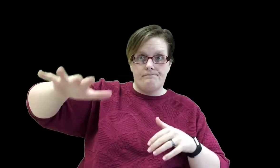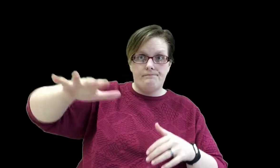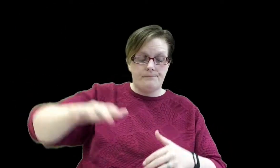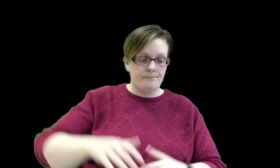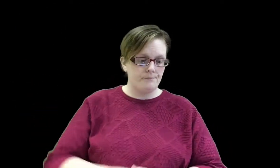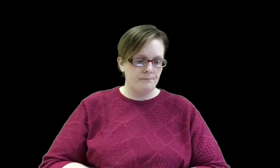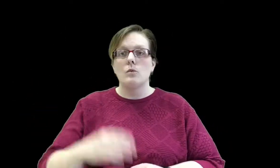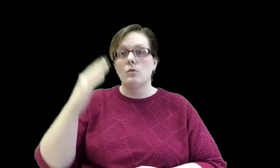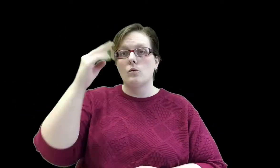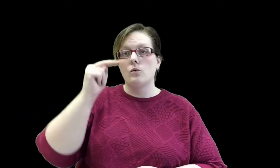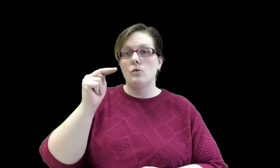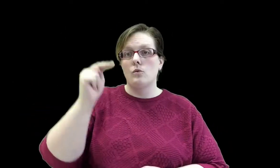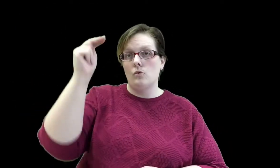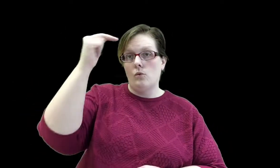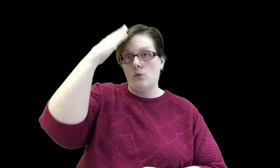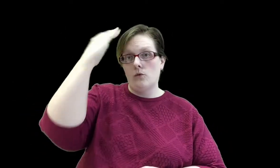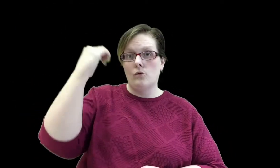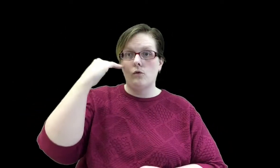area, land-wise, is actually bigger.